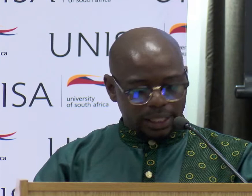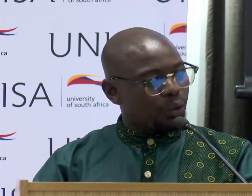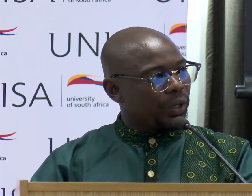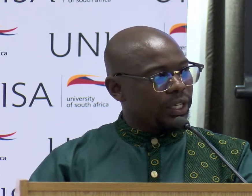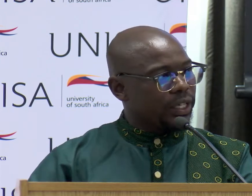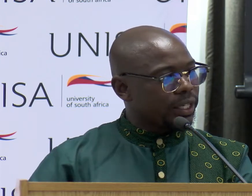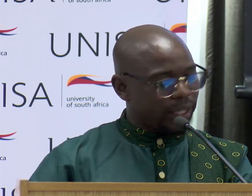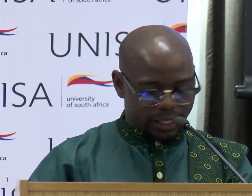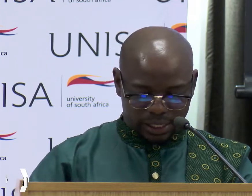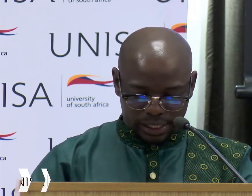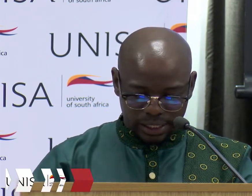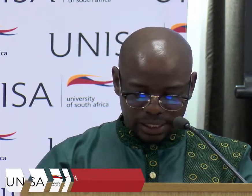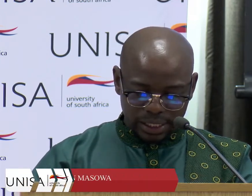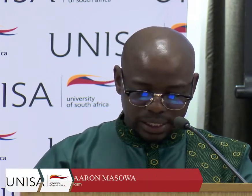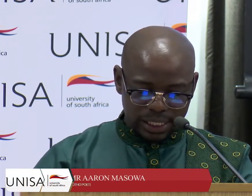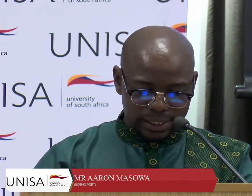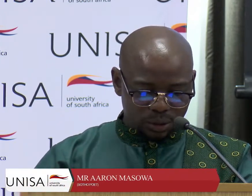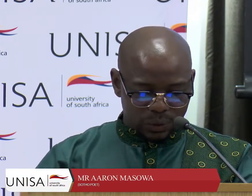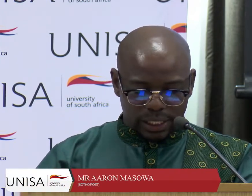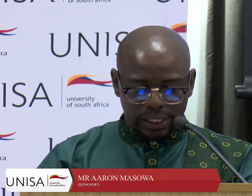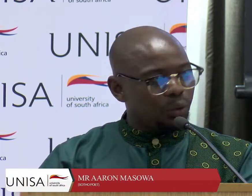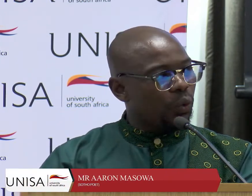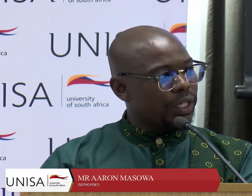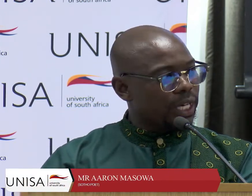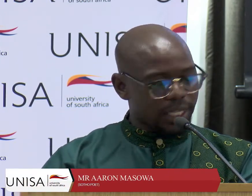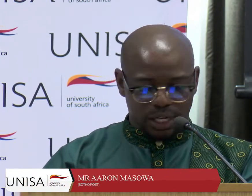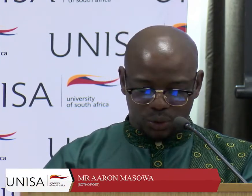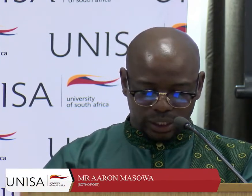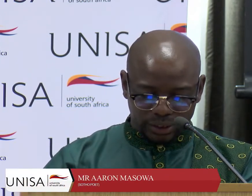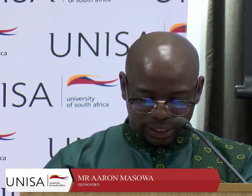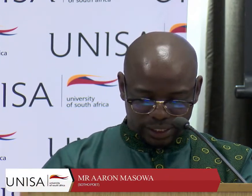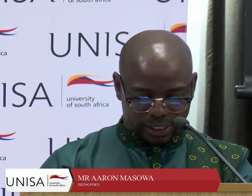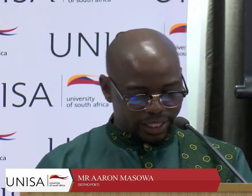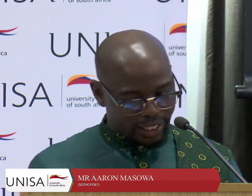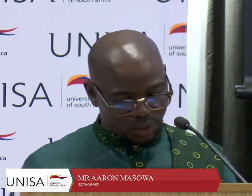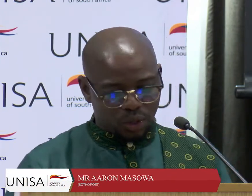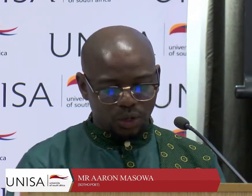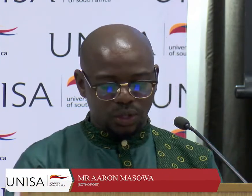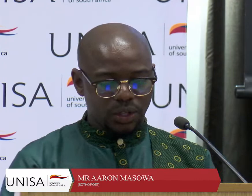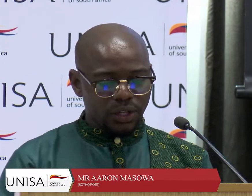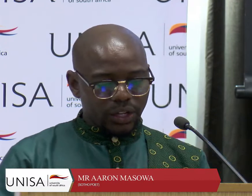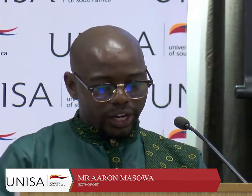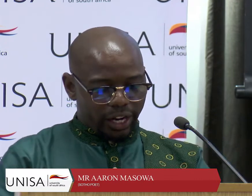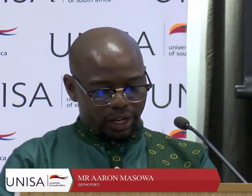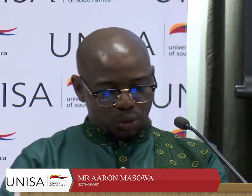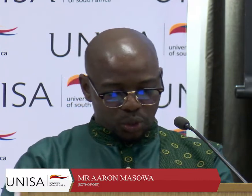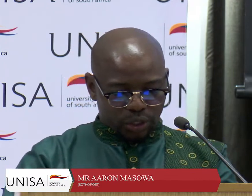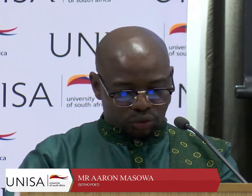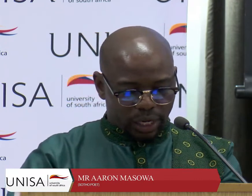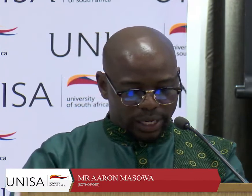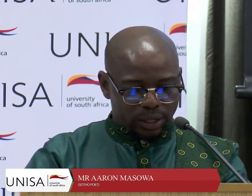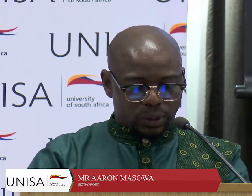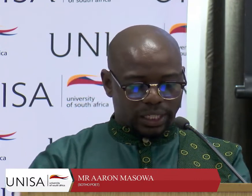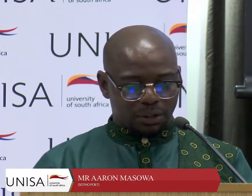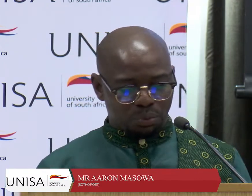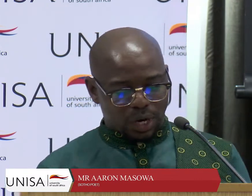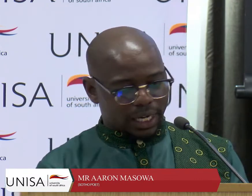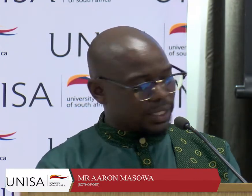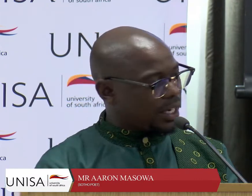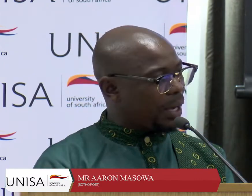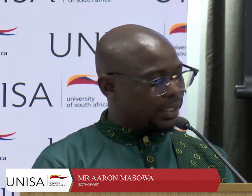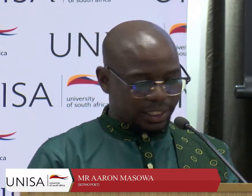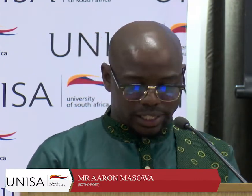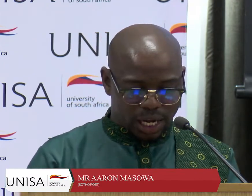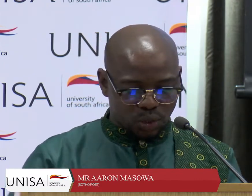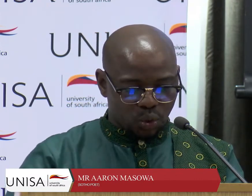jwale ka hare kgoding ena ya Hlakola e leng kgodi ya lerato re ntse re keteka lerato thotokiso ya ka e tlotla e bua